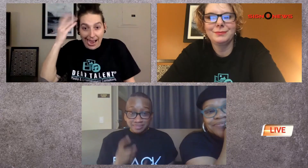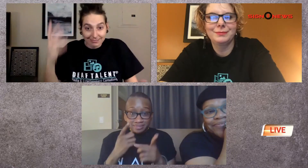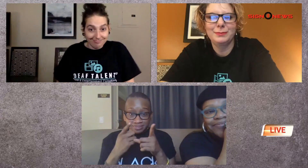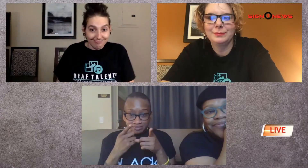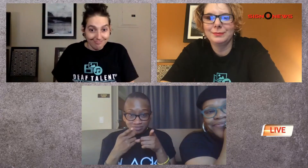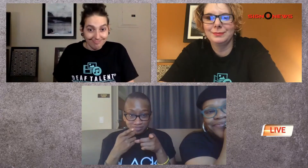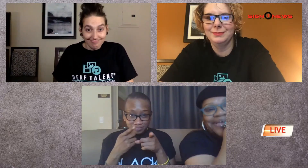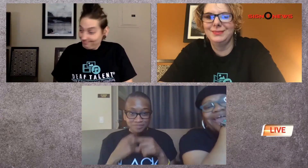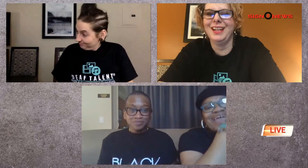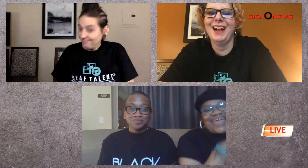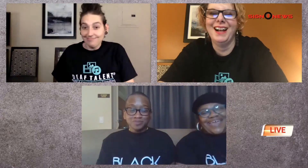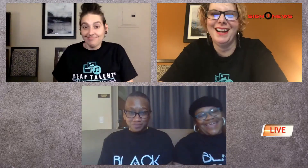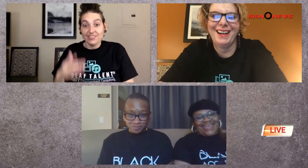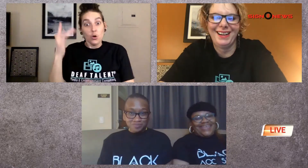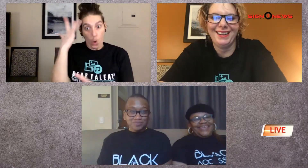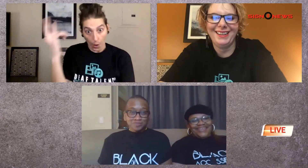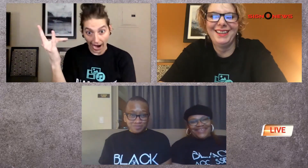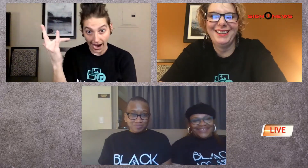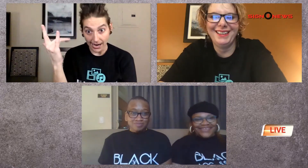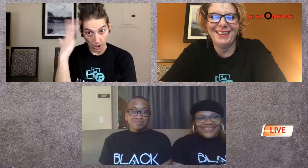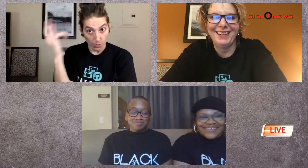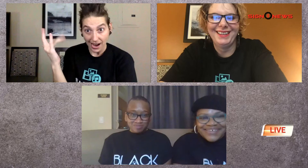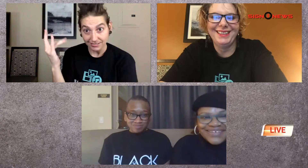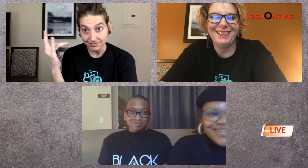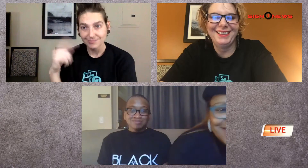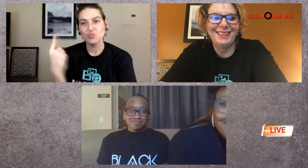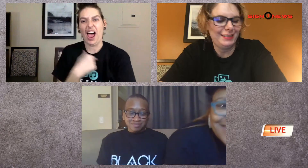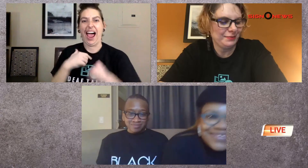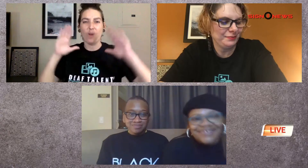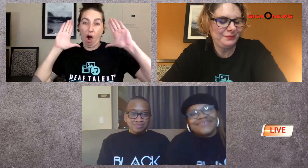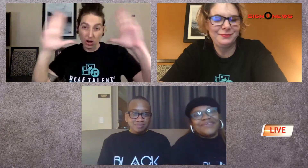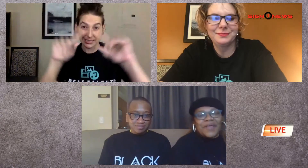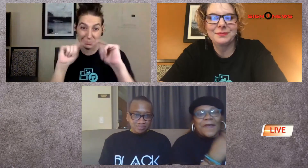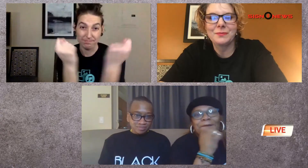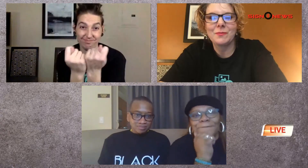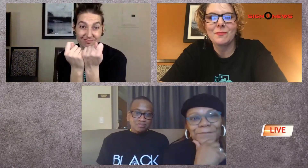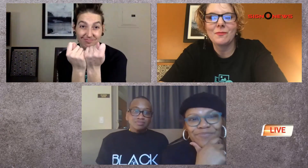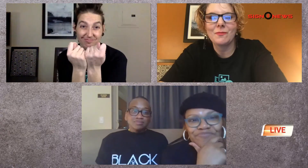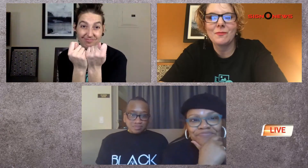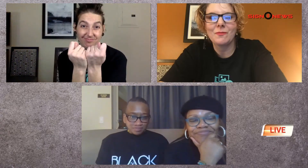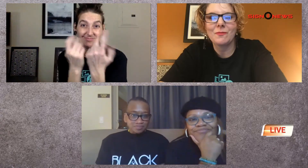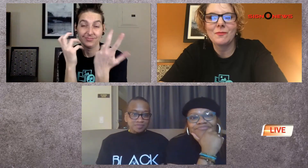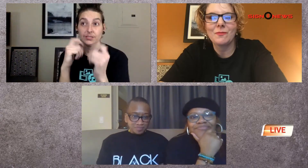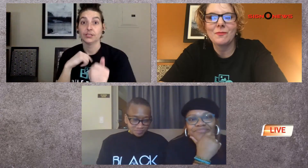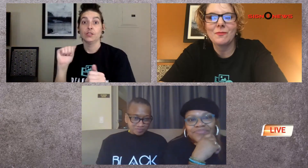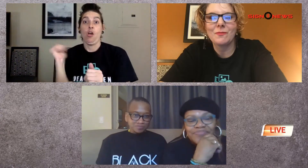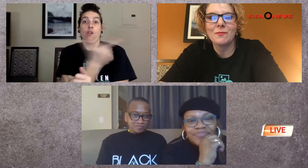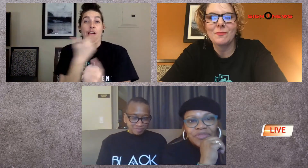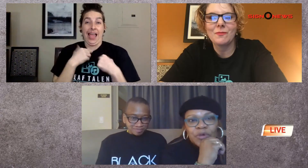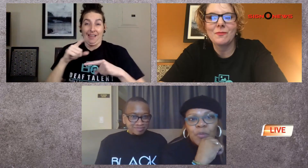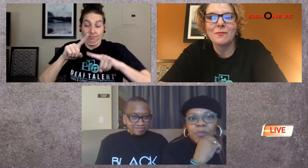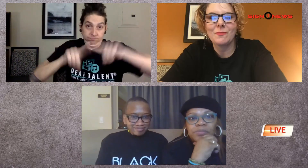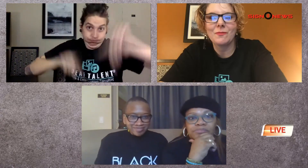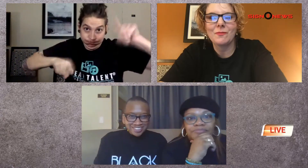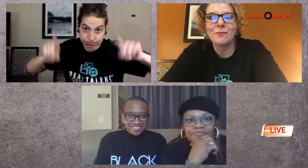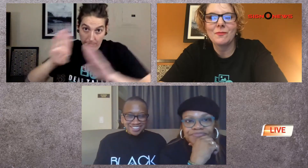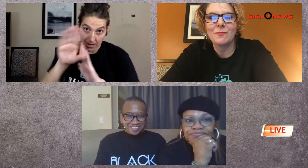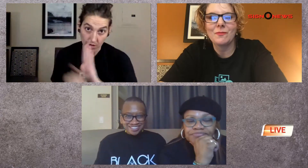We didn't lose anything. We didn't lose our minds. You know why? Because we've got an awesome team.